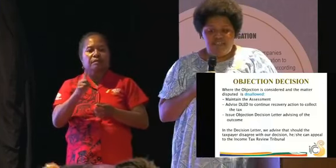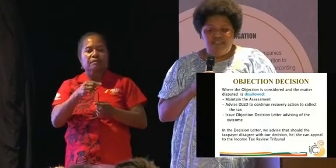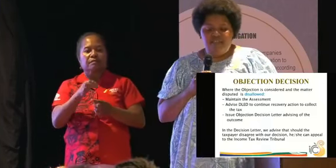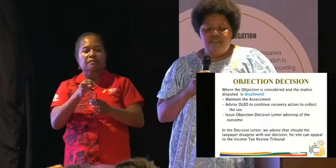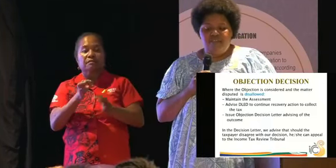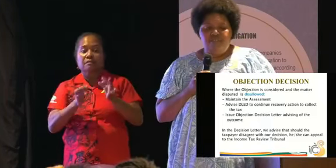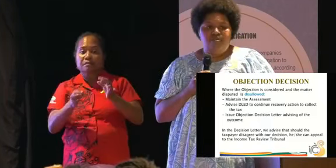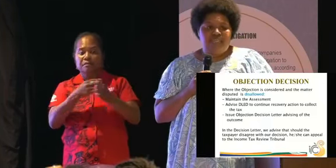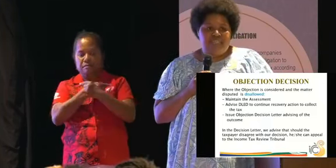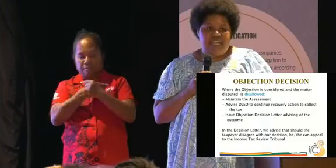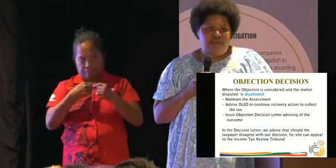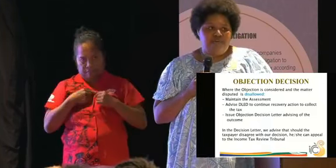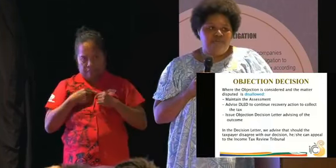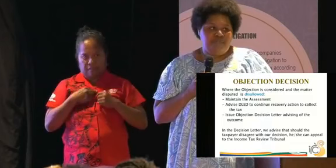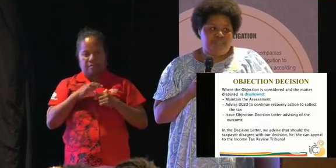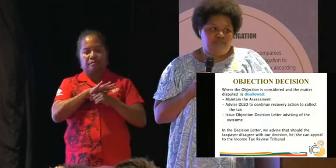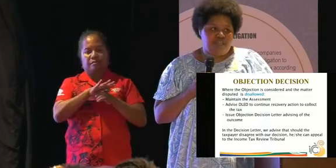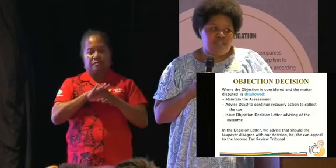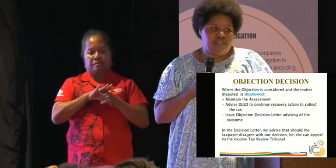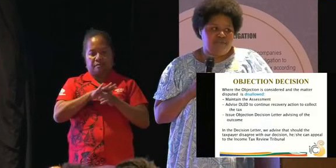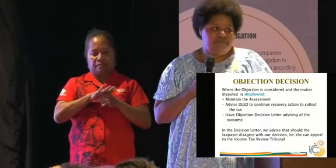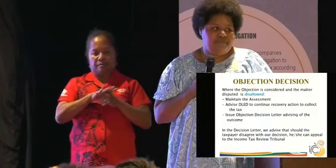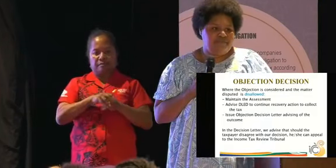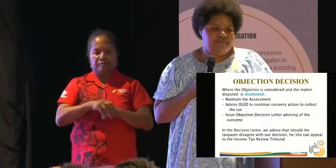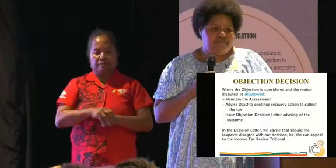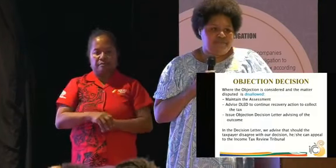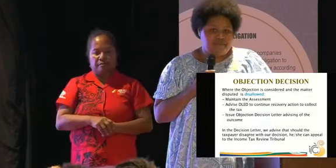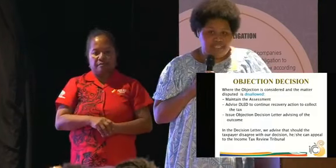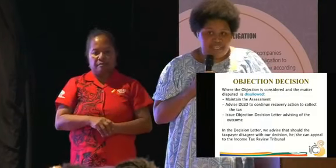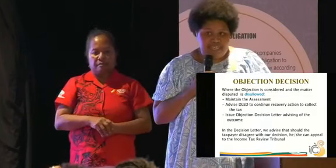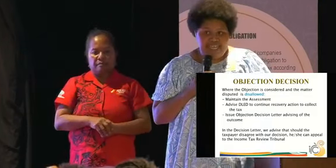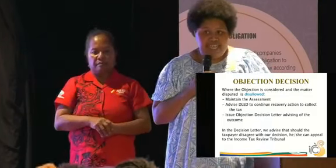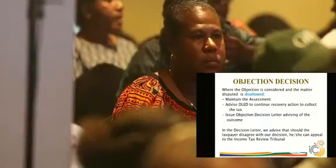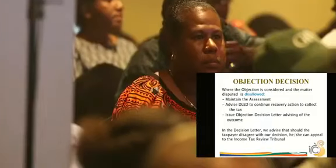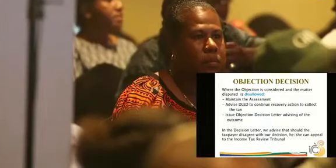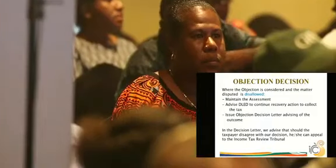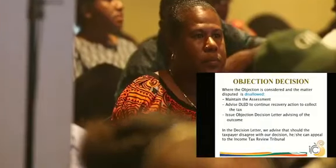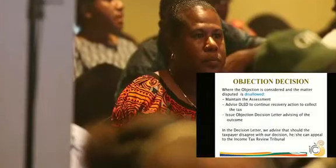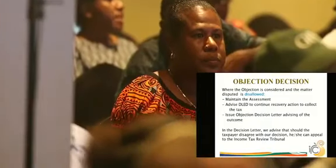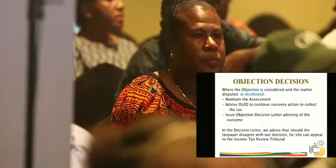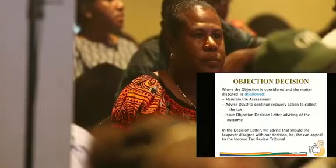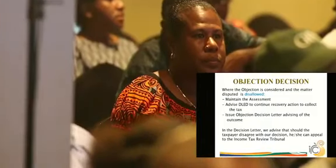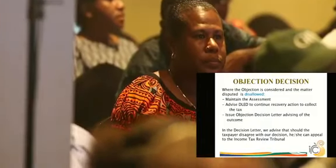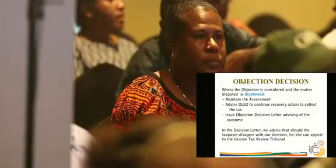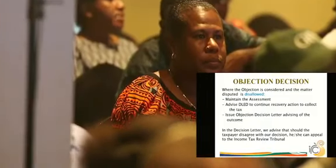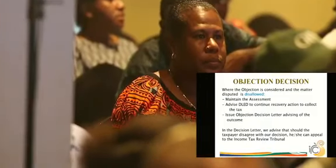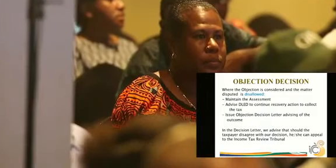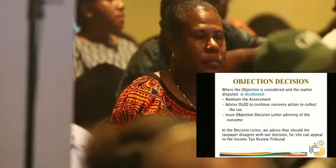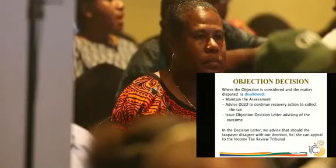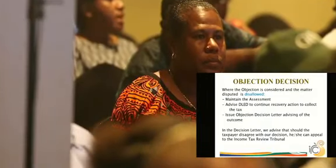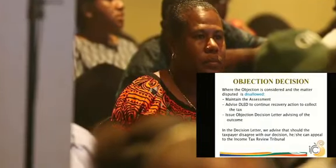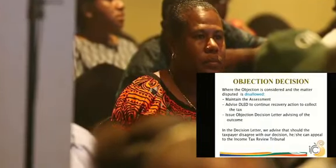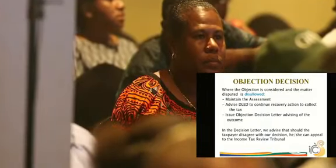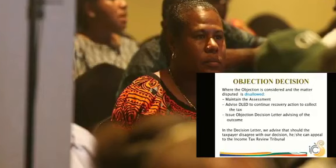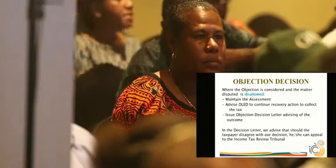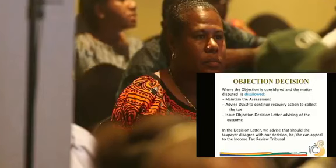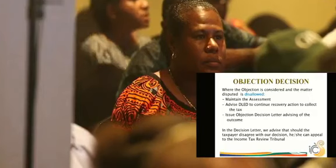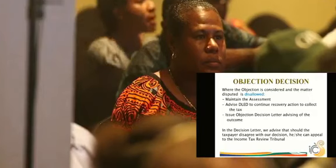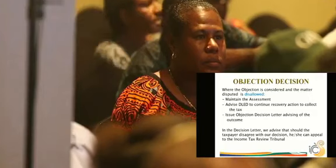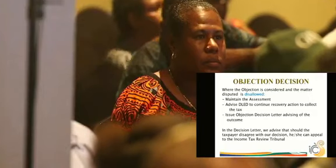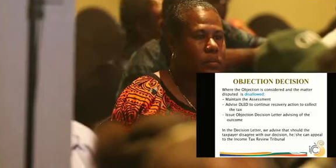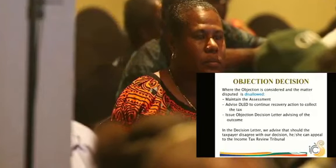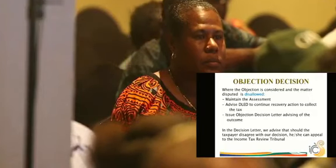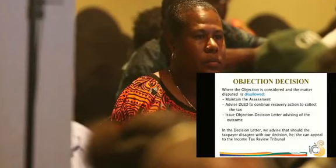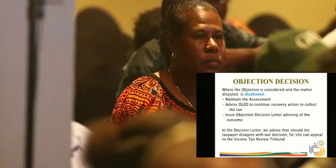is to disallow that objection. Is it clear? Okay. In the decision letter, we